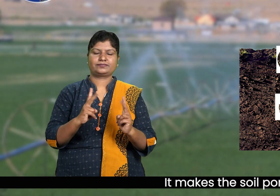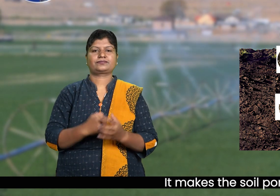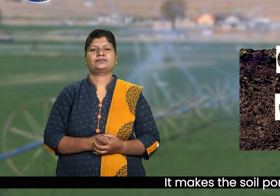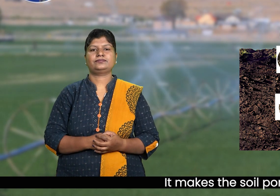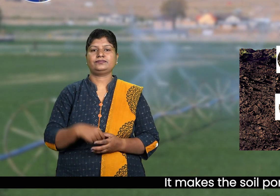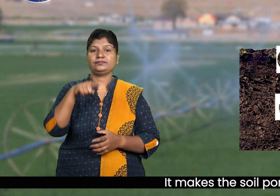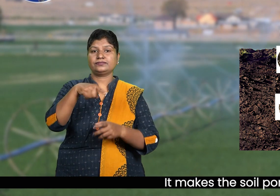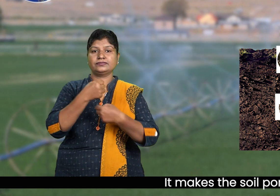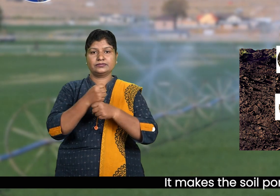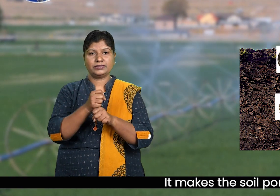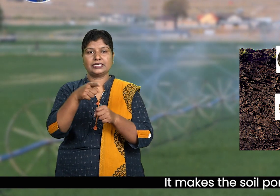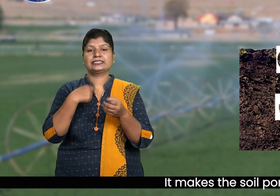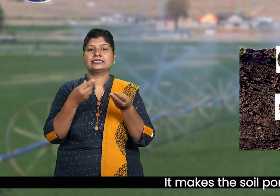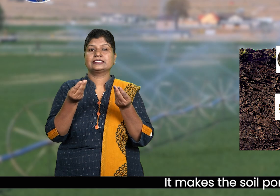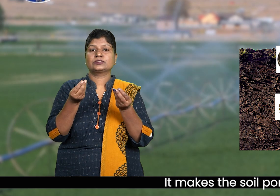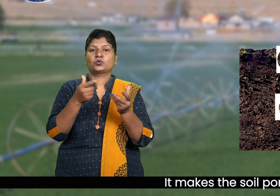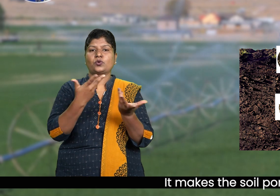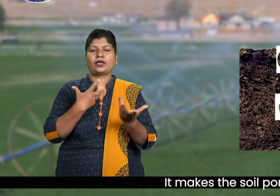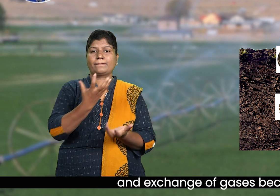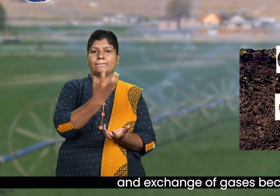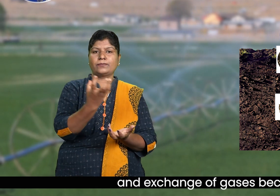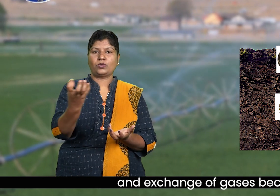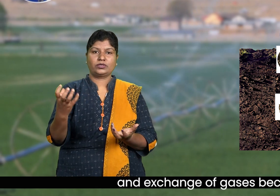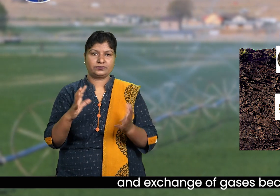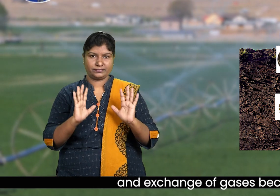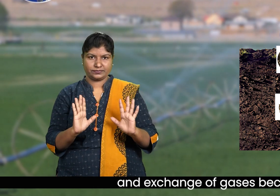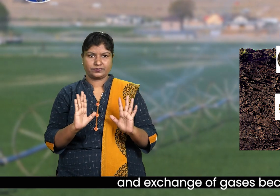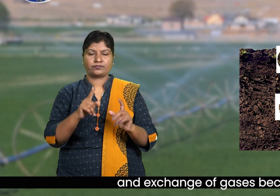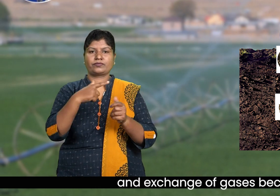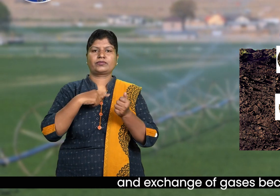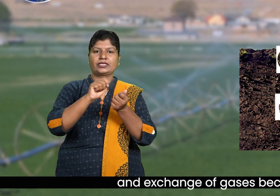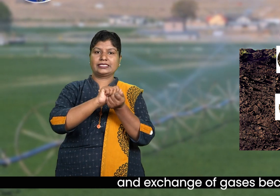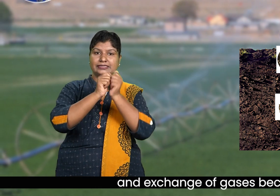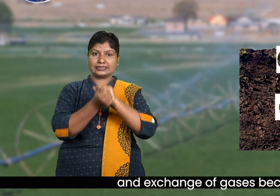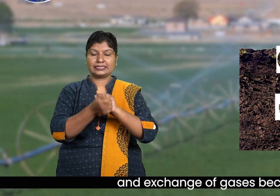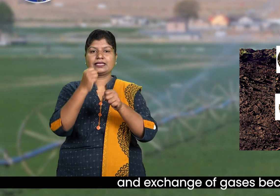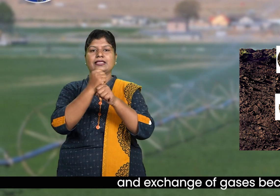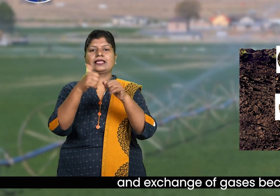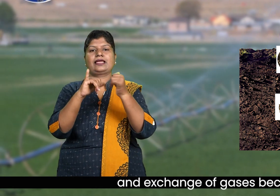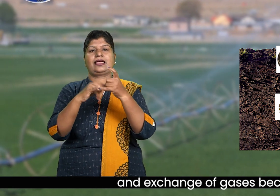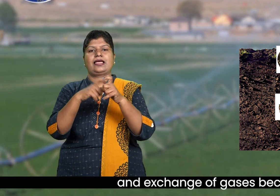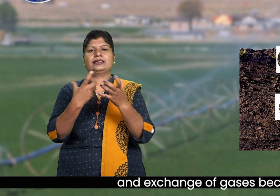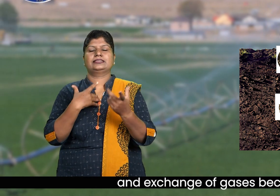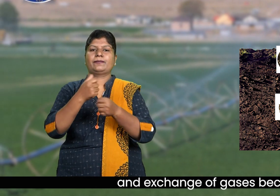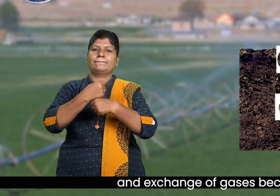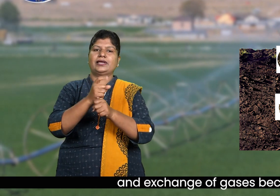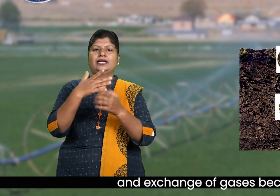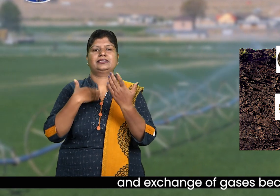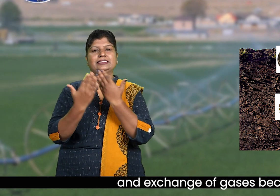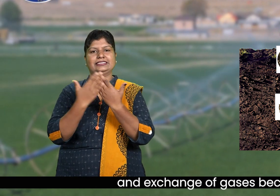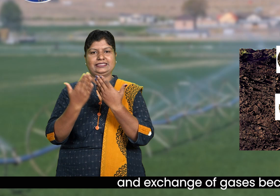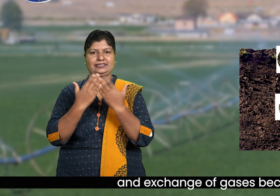It makes the soil porous and exchange of gases becomes easy.